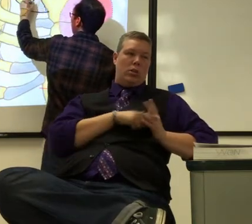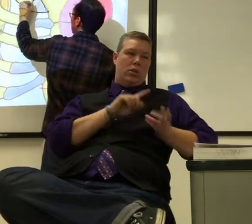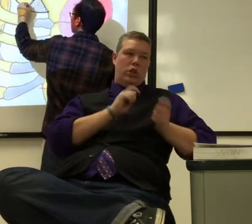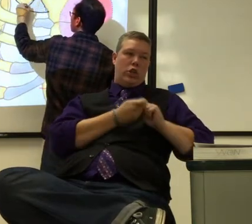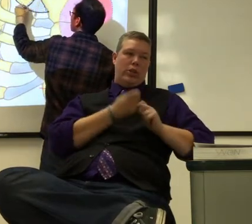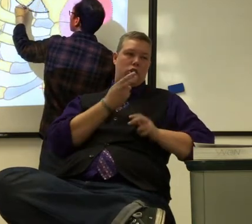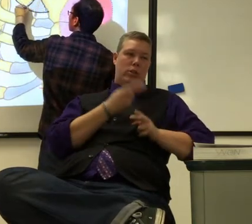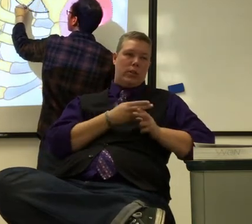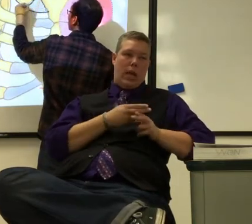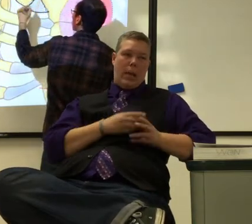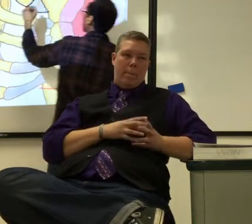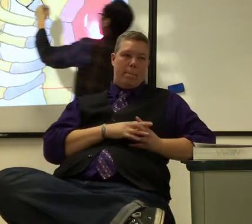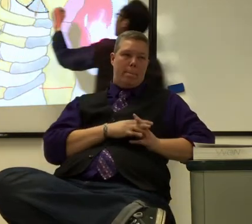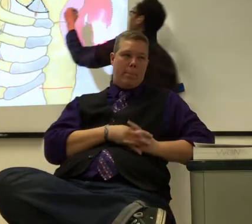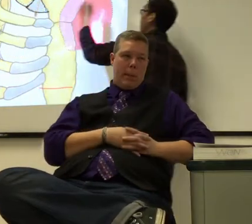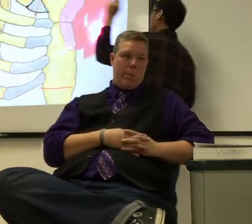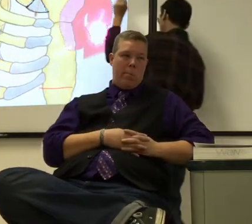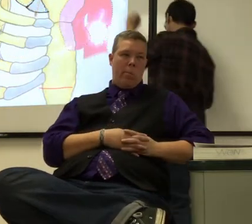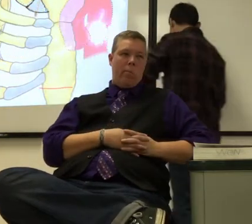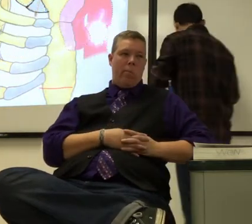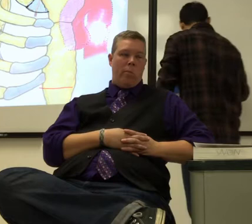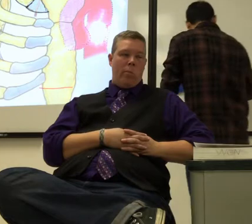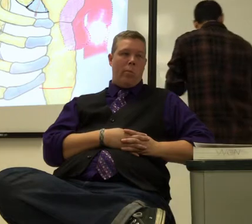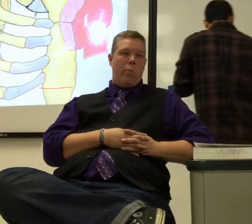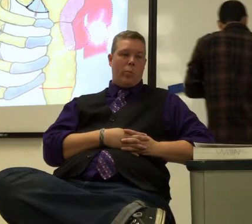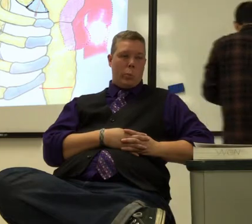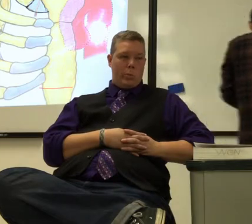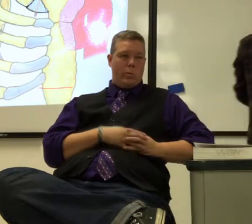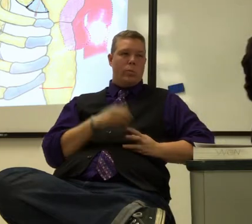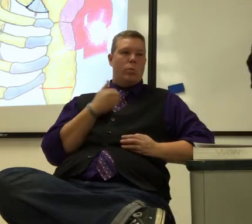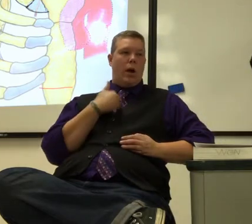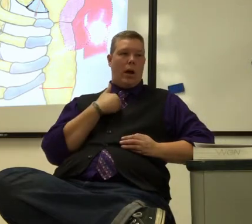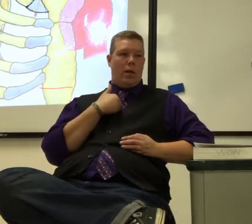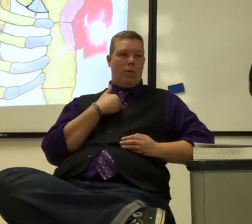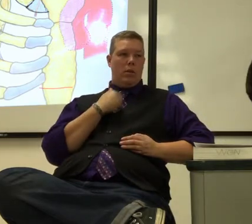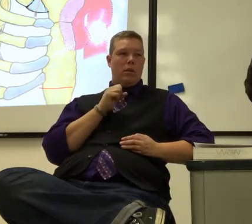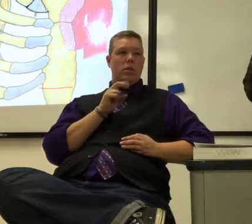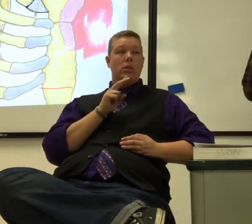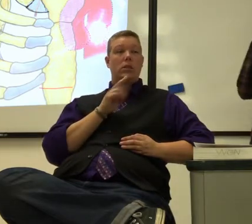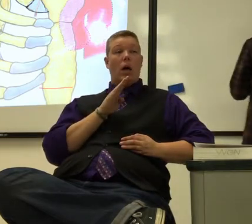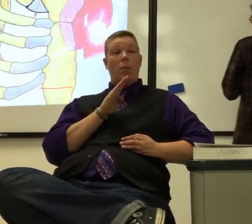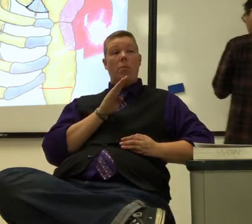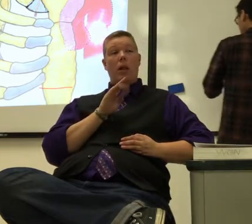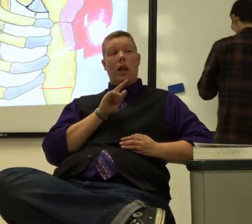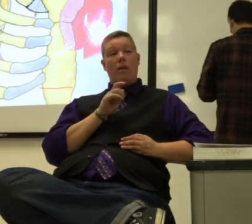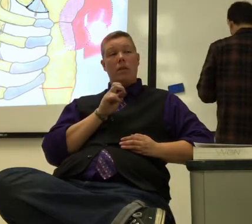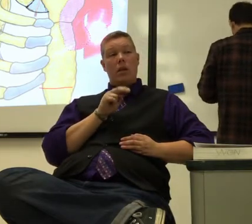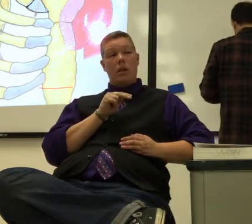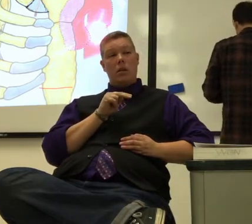Costal cartilage. Okay, so you got subclavian artery.